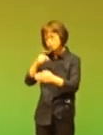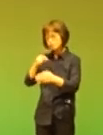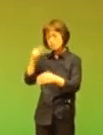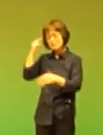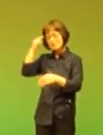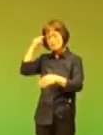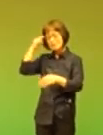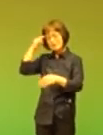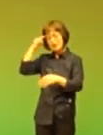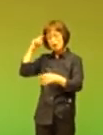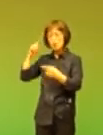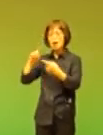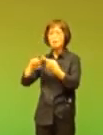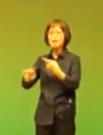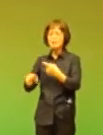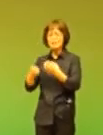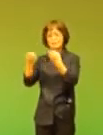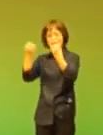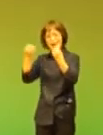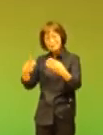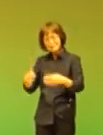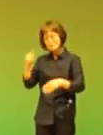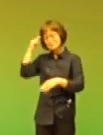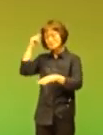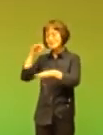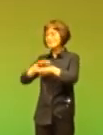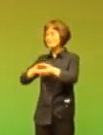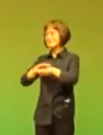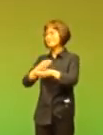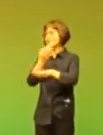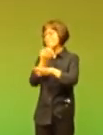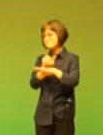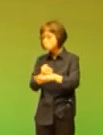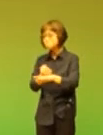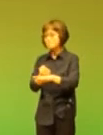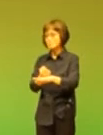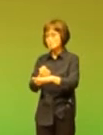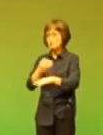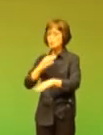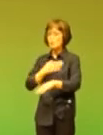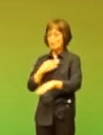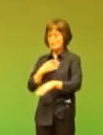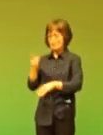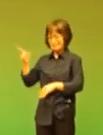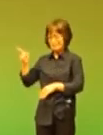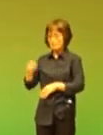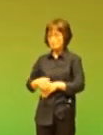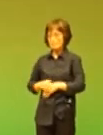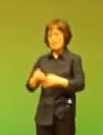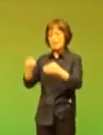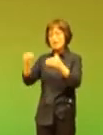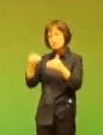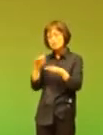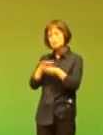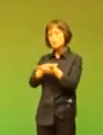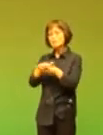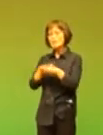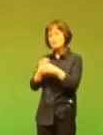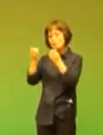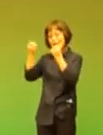to think in new ways. I believe the most important new ways of thinking that are needed are